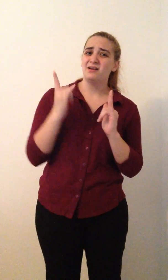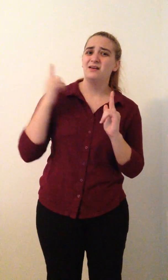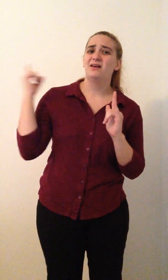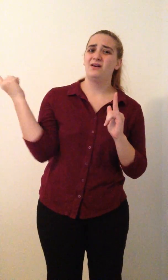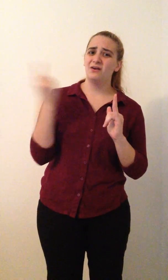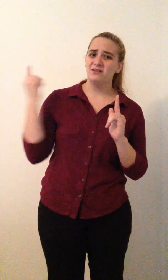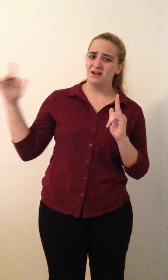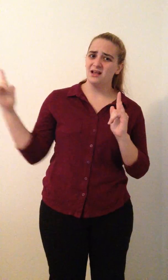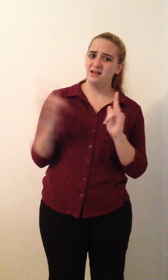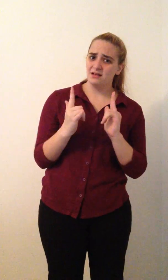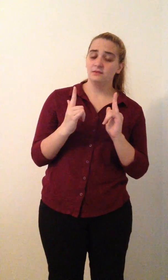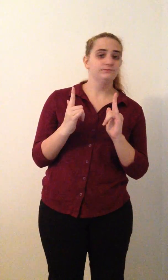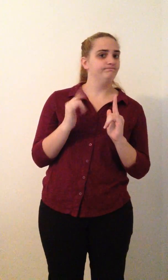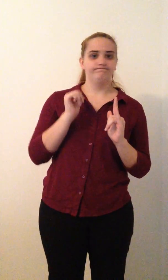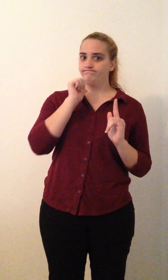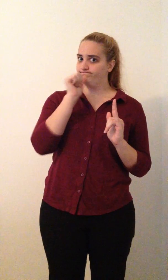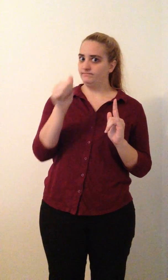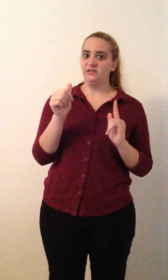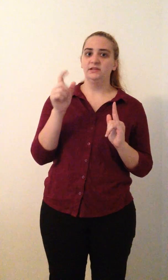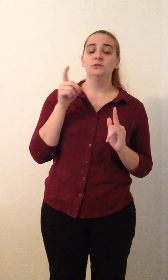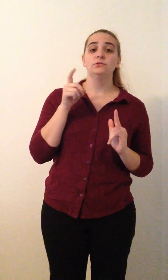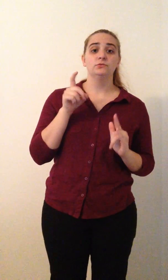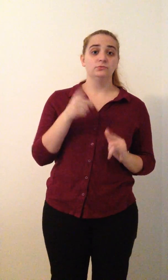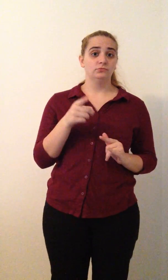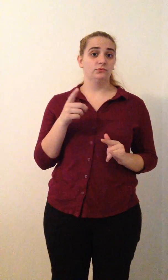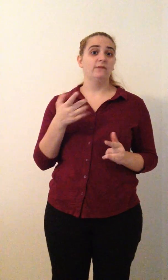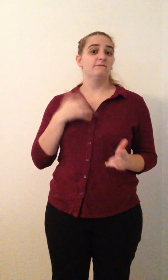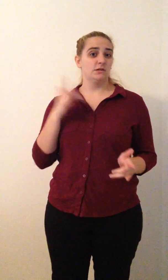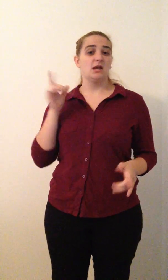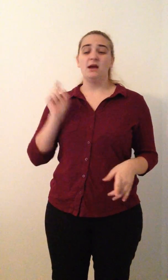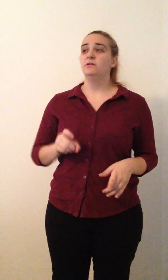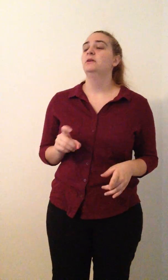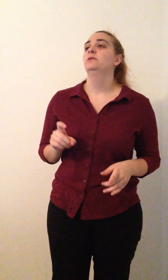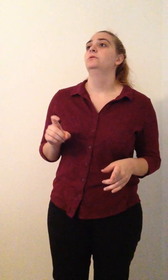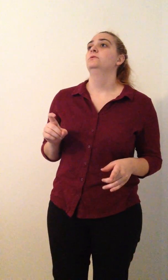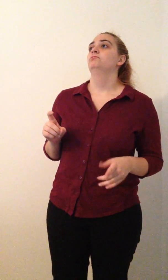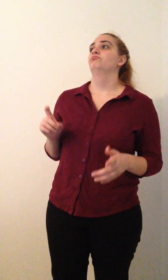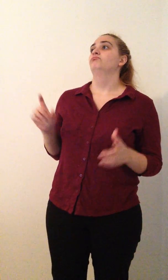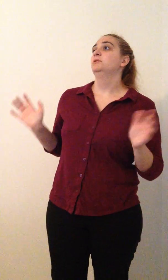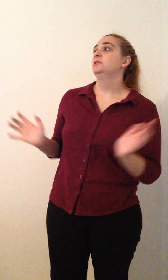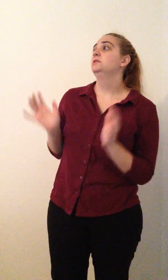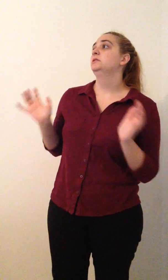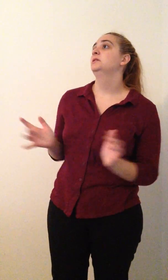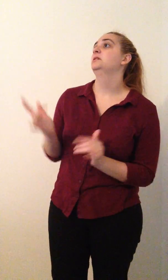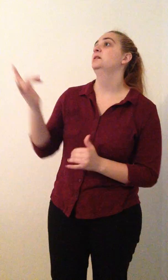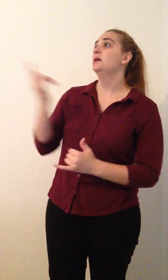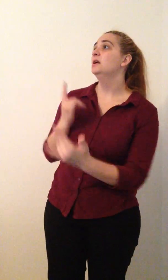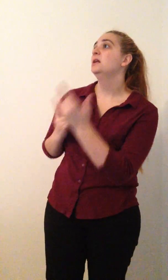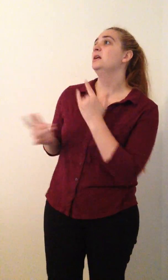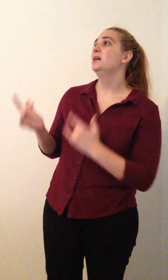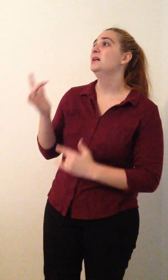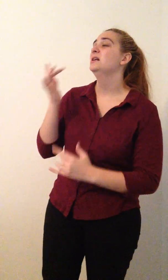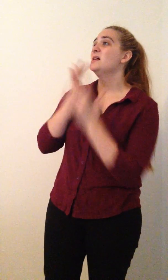their love. So there's a good chance that when you grow up and you're in your romantic